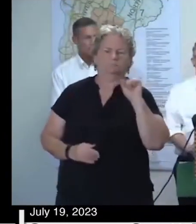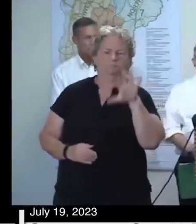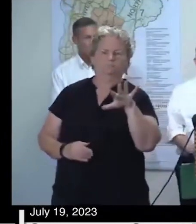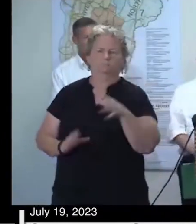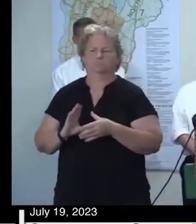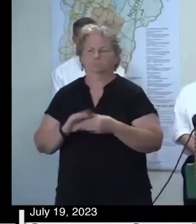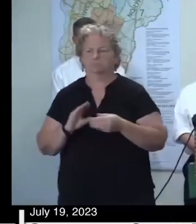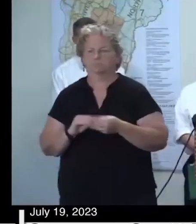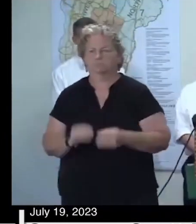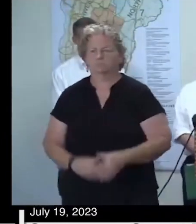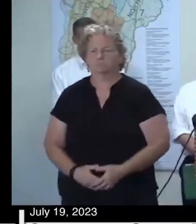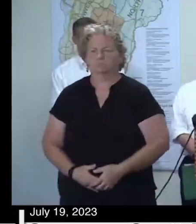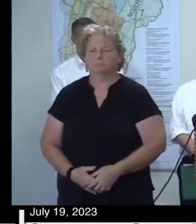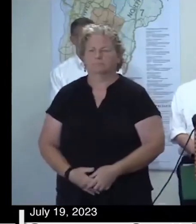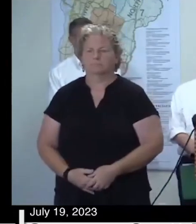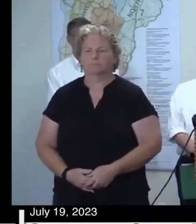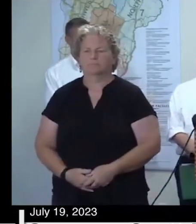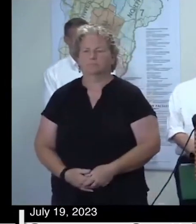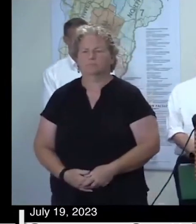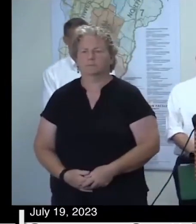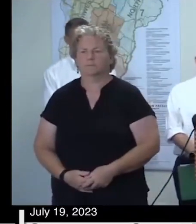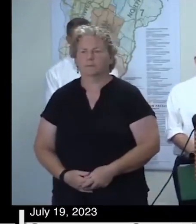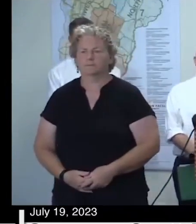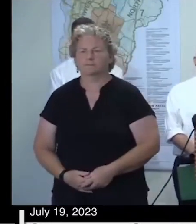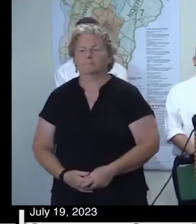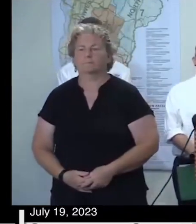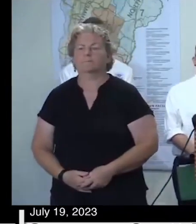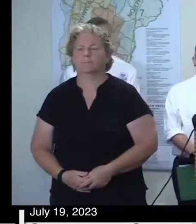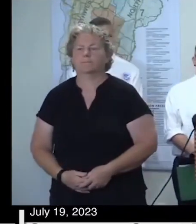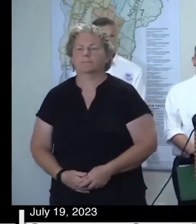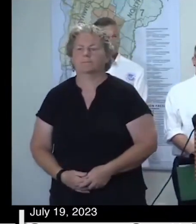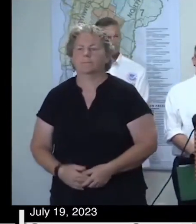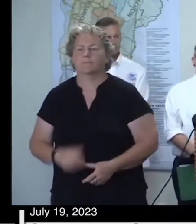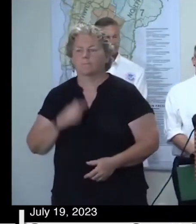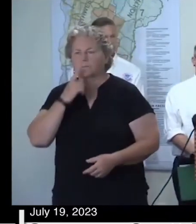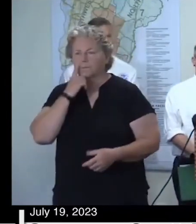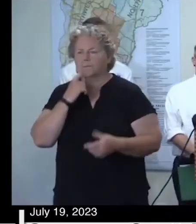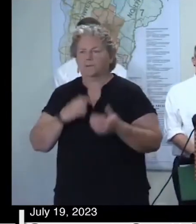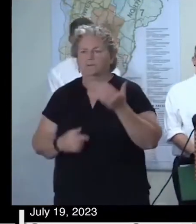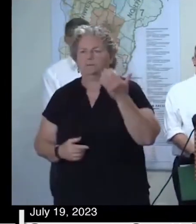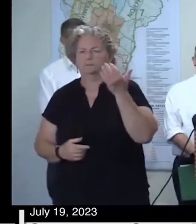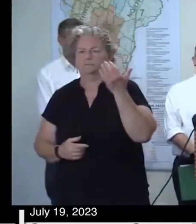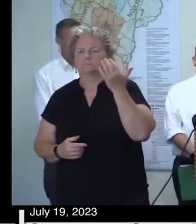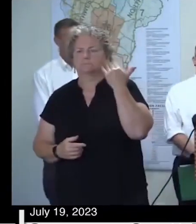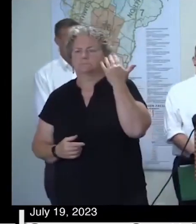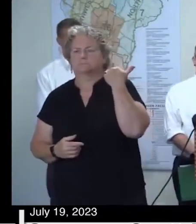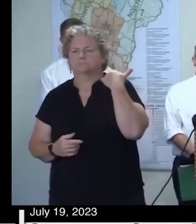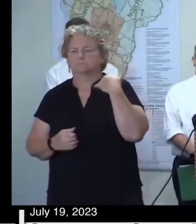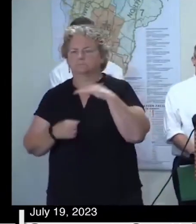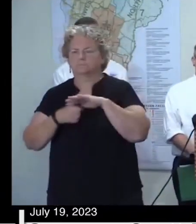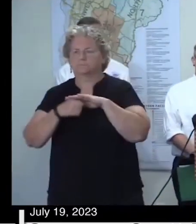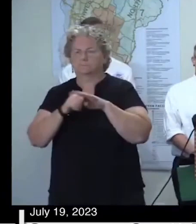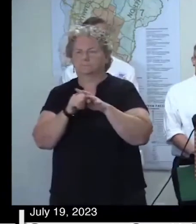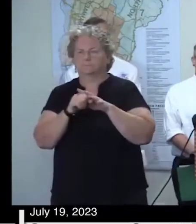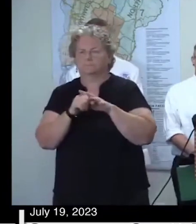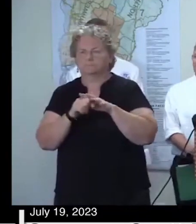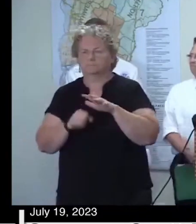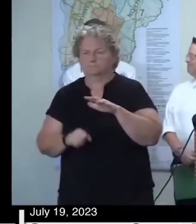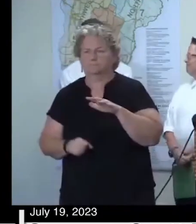to us during the pandemic in his role at FEMA. But he also was retired as a Brigadier